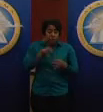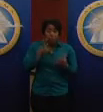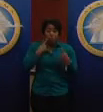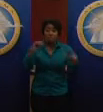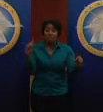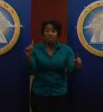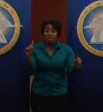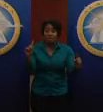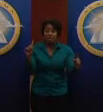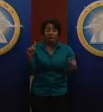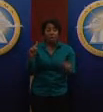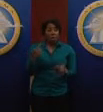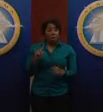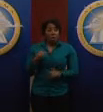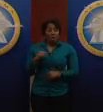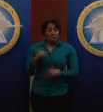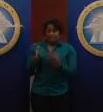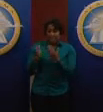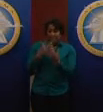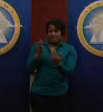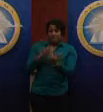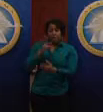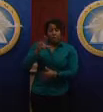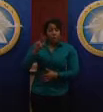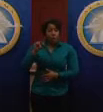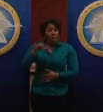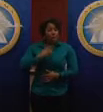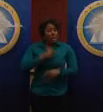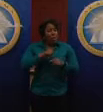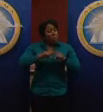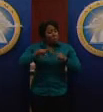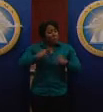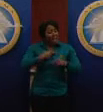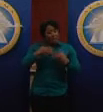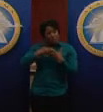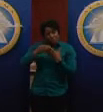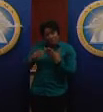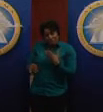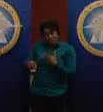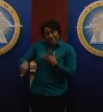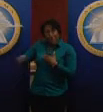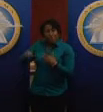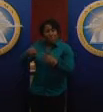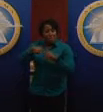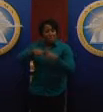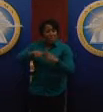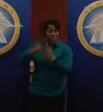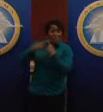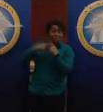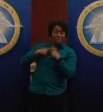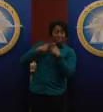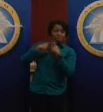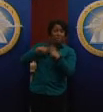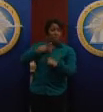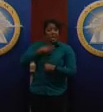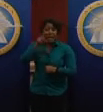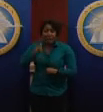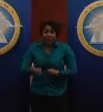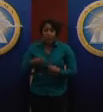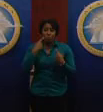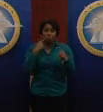to do it not because it's easy. We're determined to do it because we have students who are counting on us And so we have to do it, and we